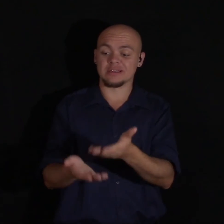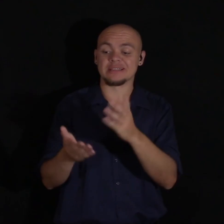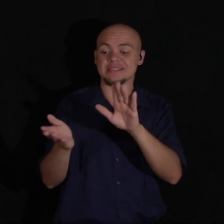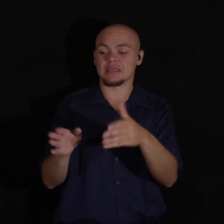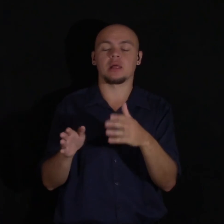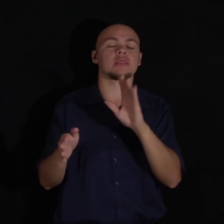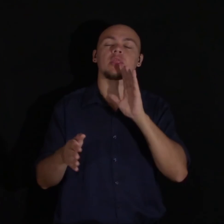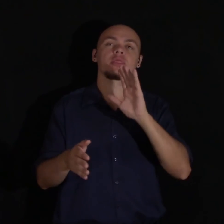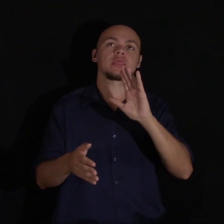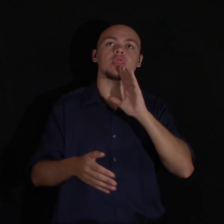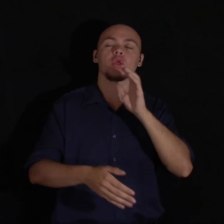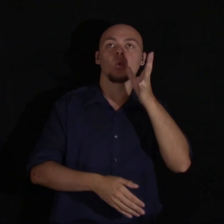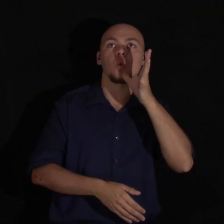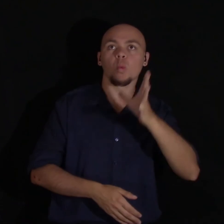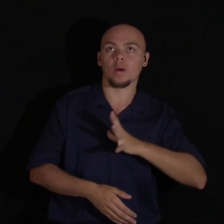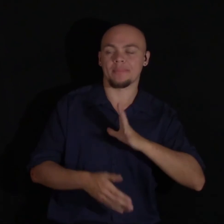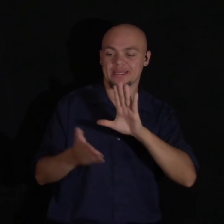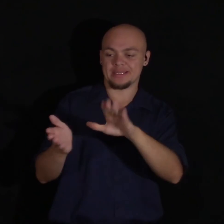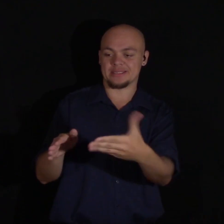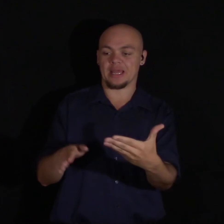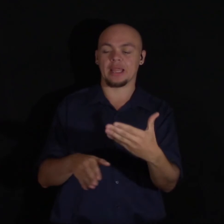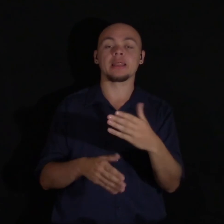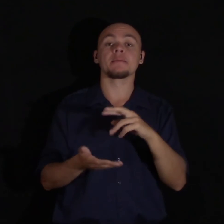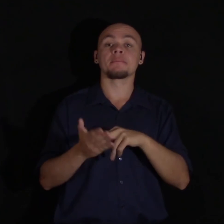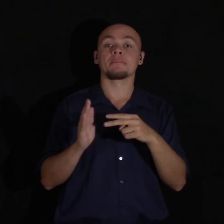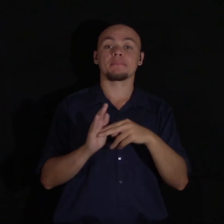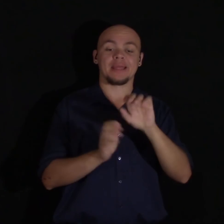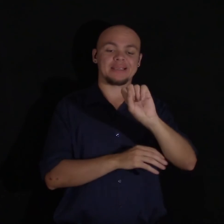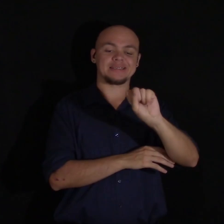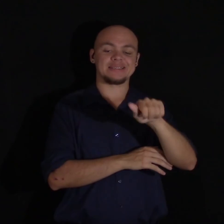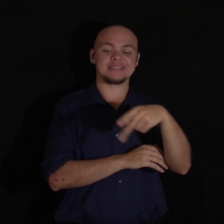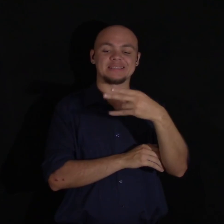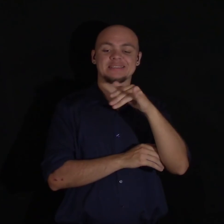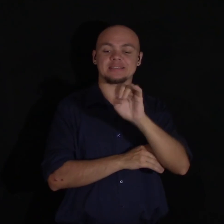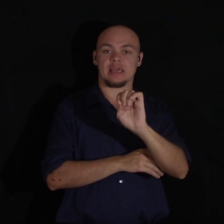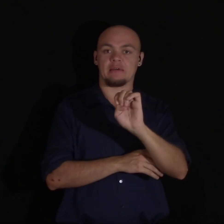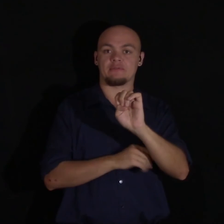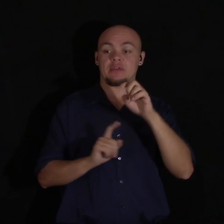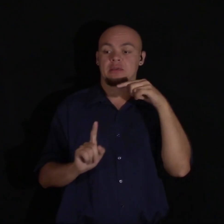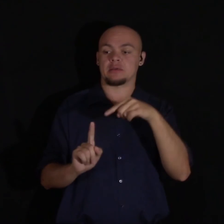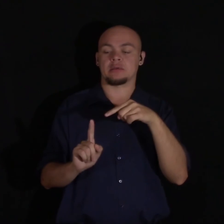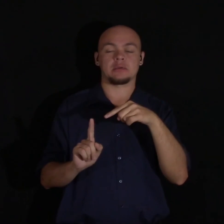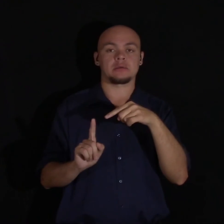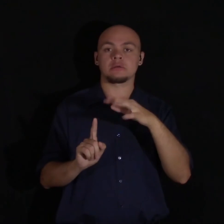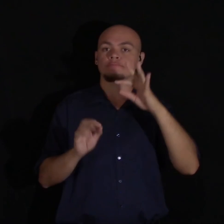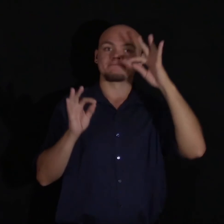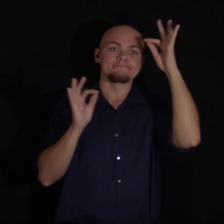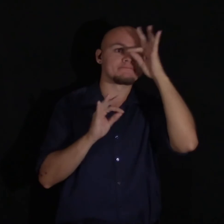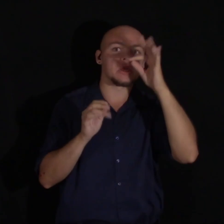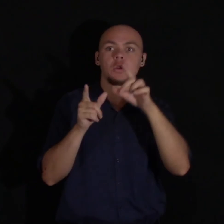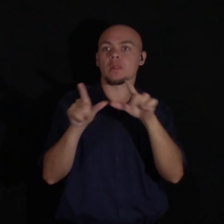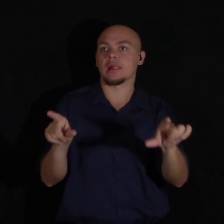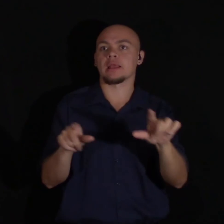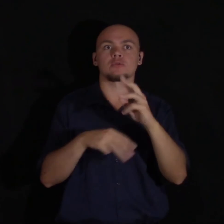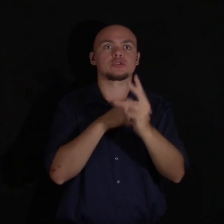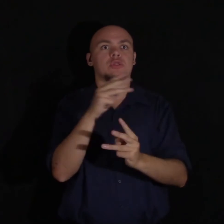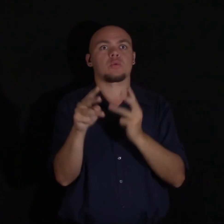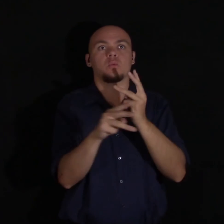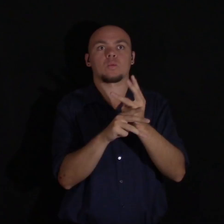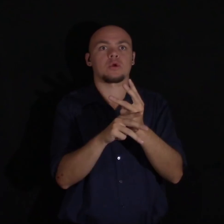was left alone, unacquainted with the language of the country, and utterly ignorant of the customs of the world. She